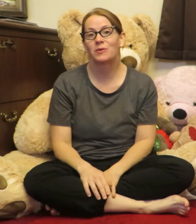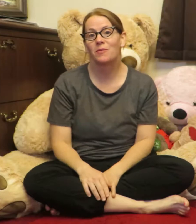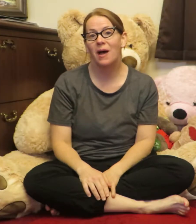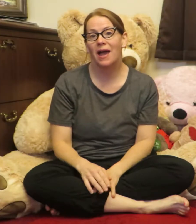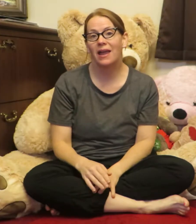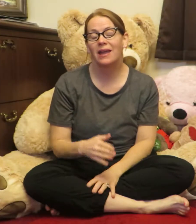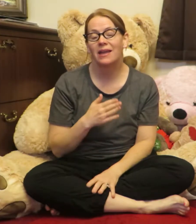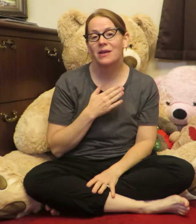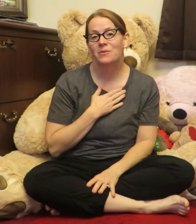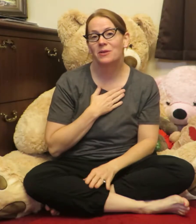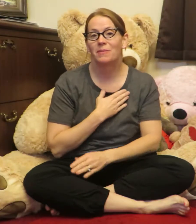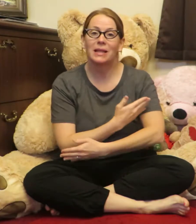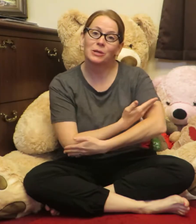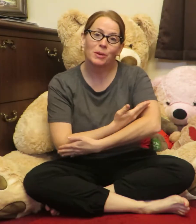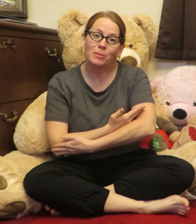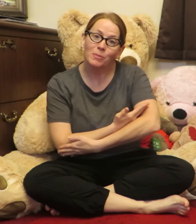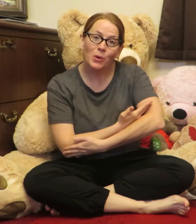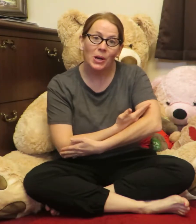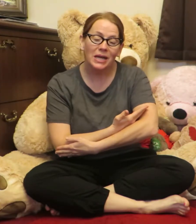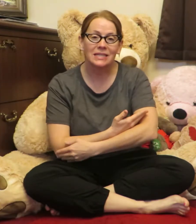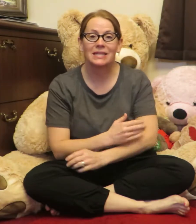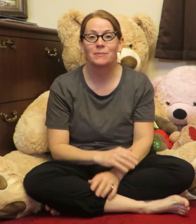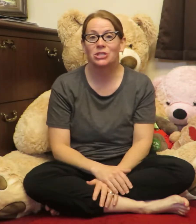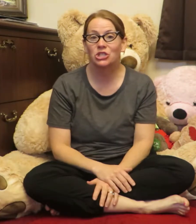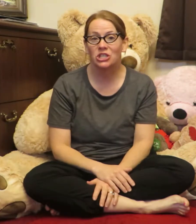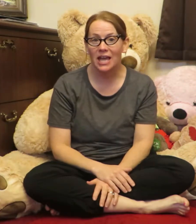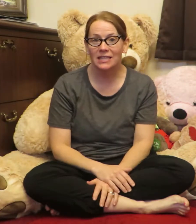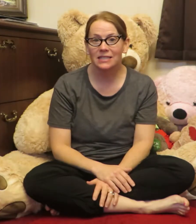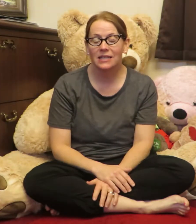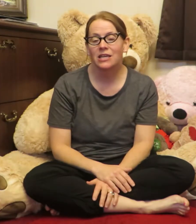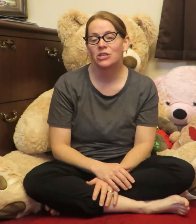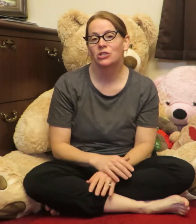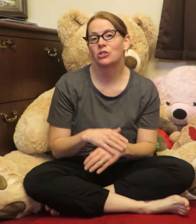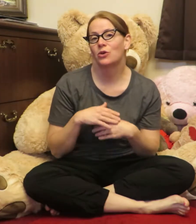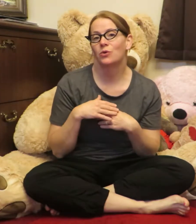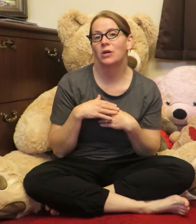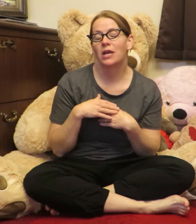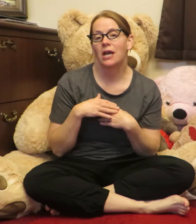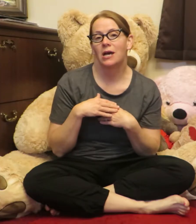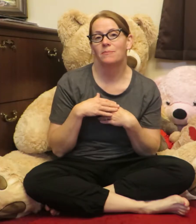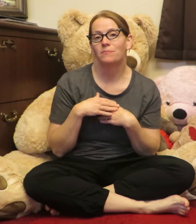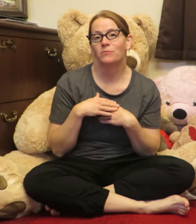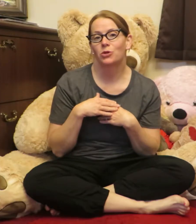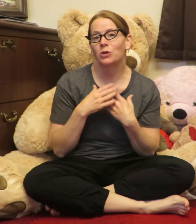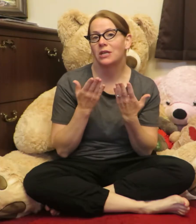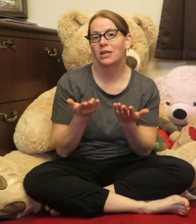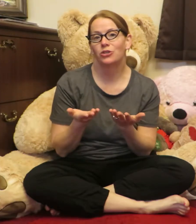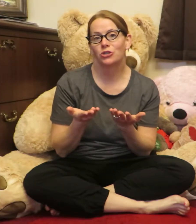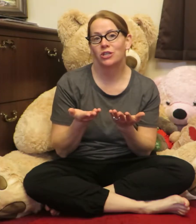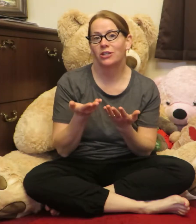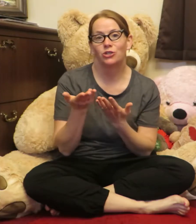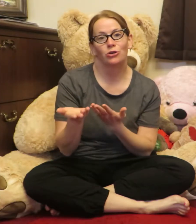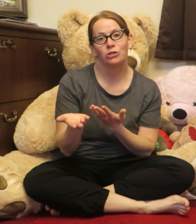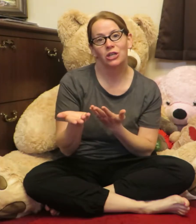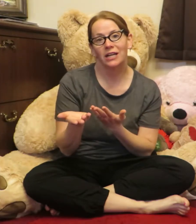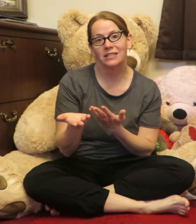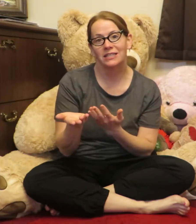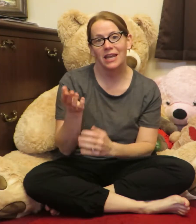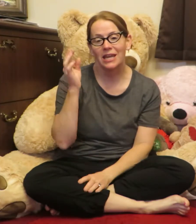with my little baby boy. His name is Jet. So you can interject your own child's name